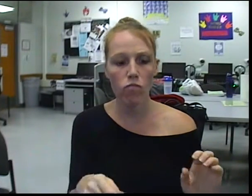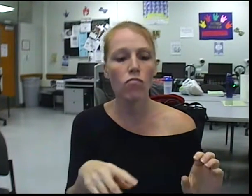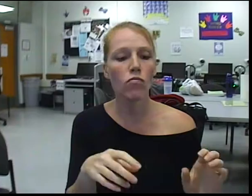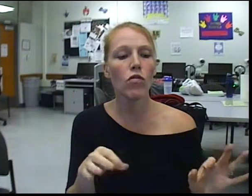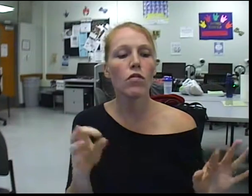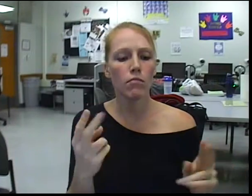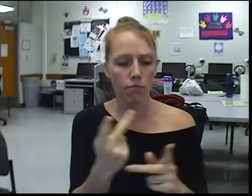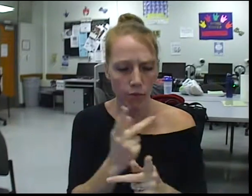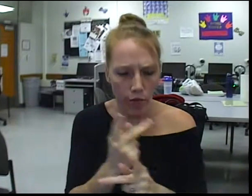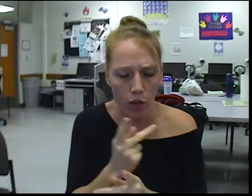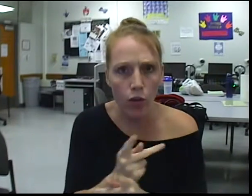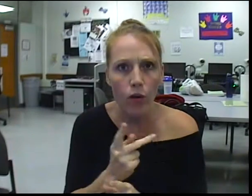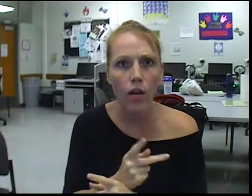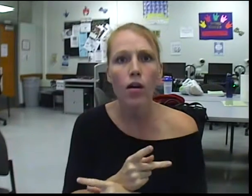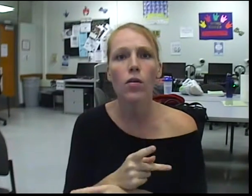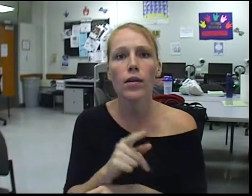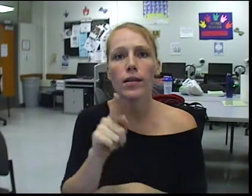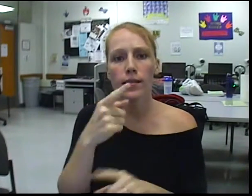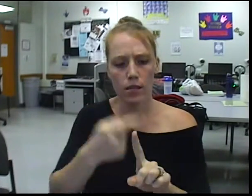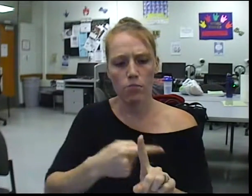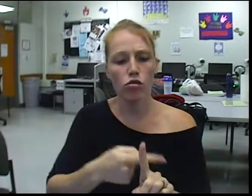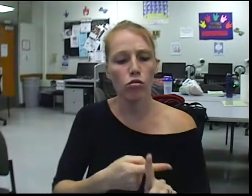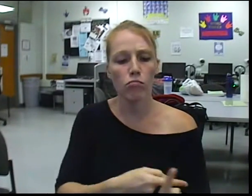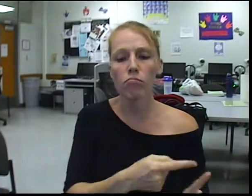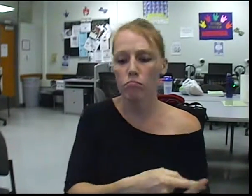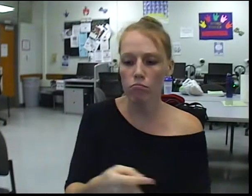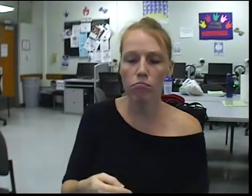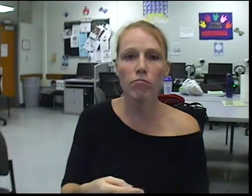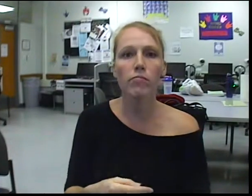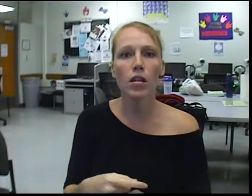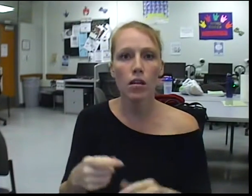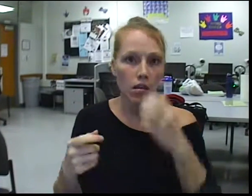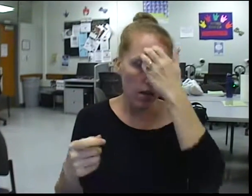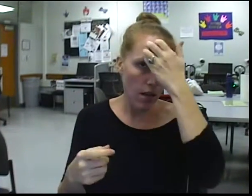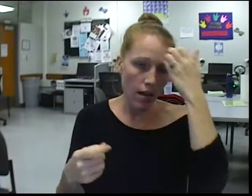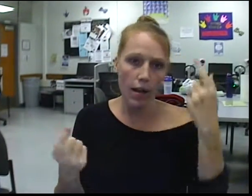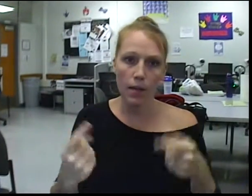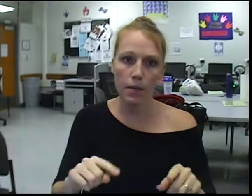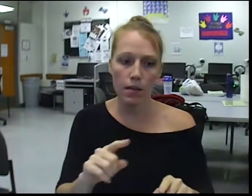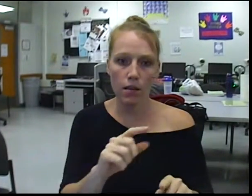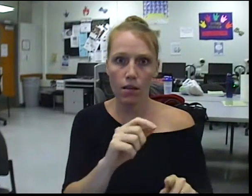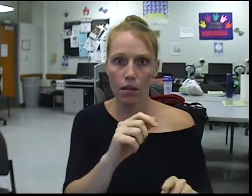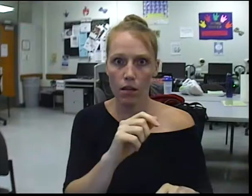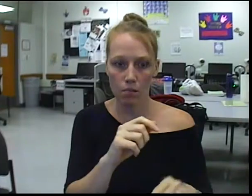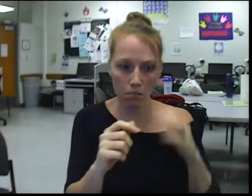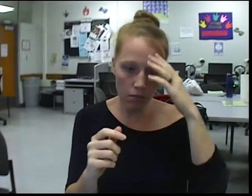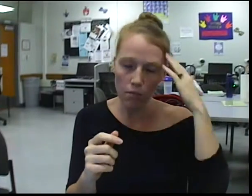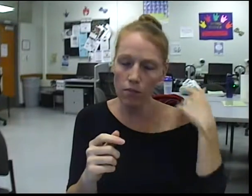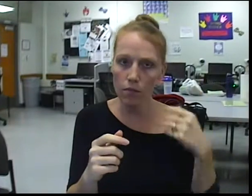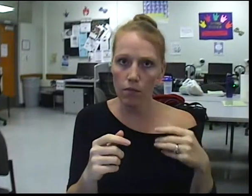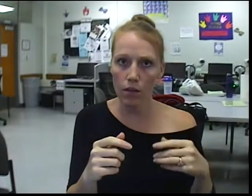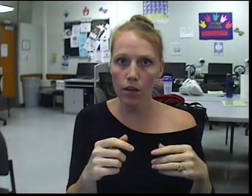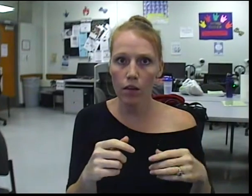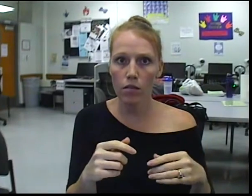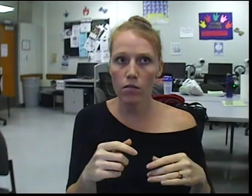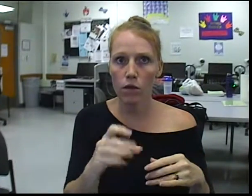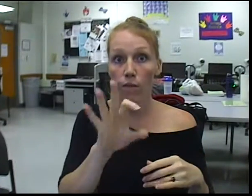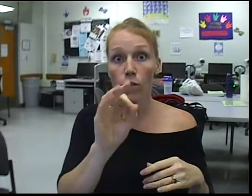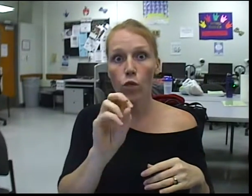readings. Then you do a little formula, which is really easy, I'll show you just a bit, and you come up with the relative humidity, or actually what the